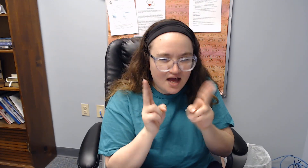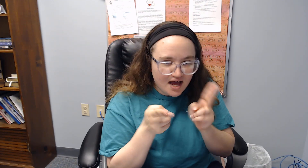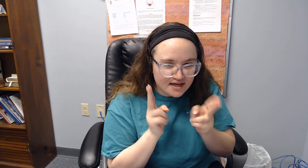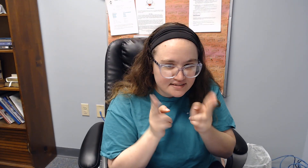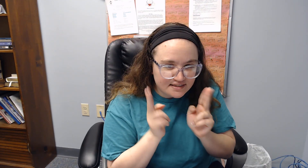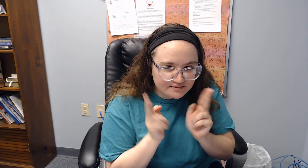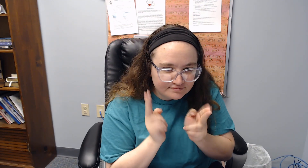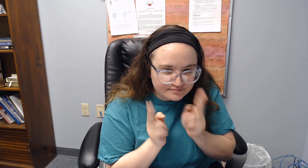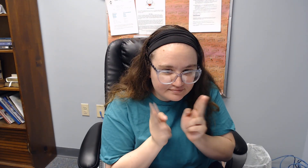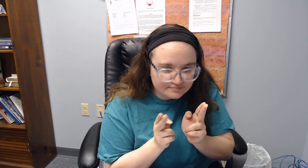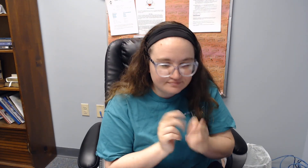Hunting.